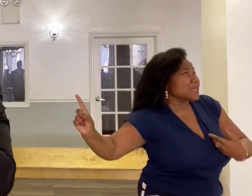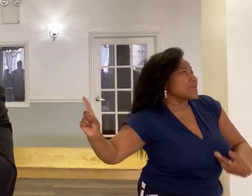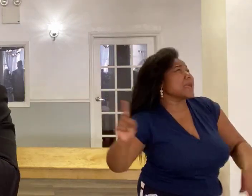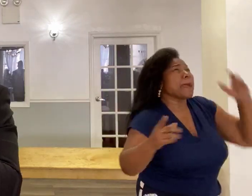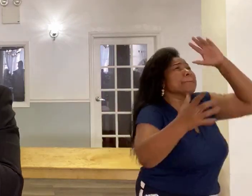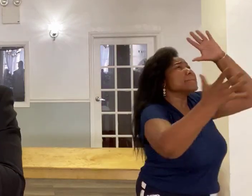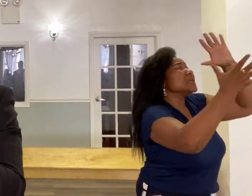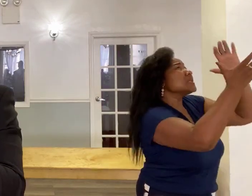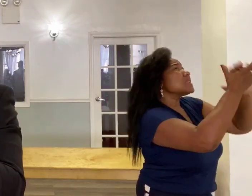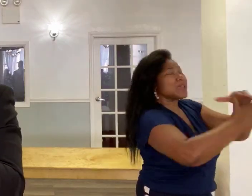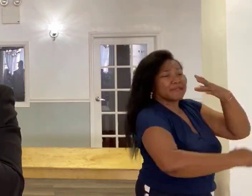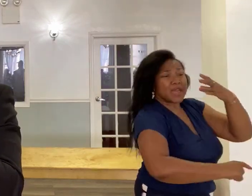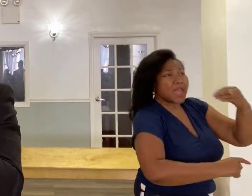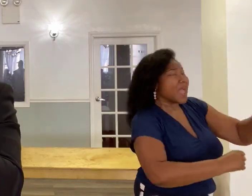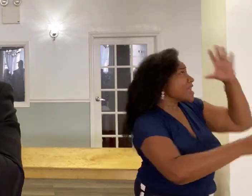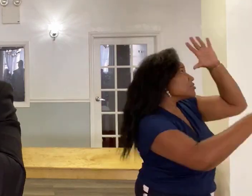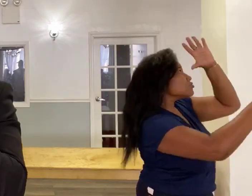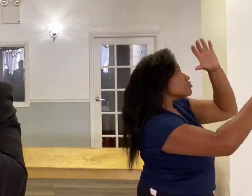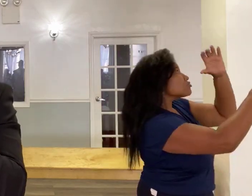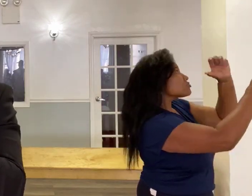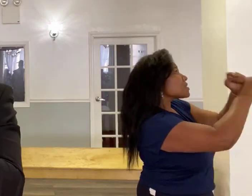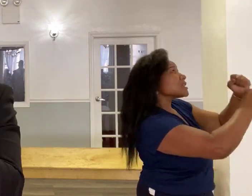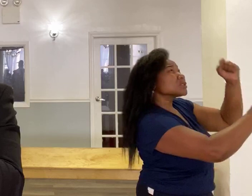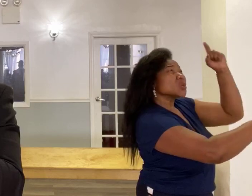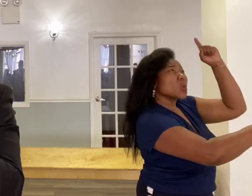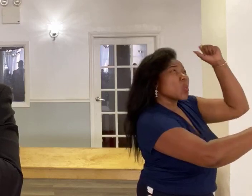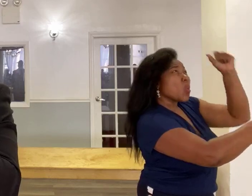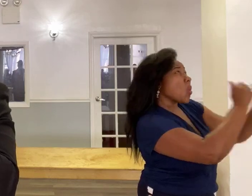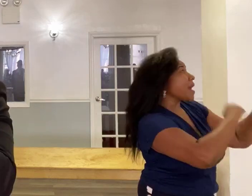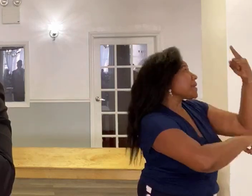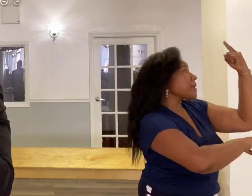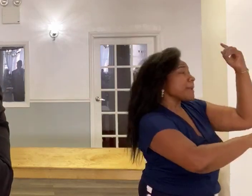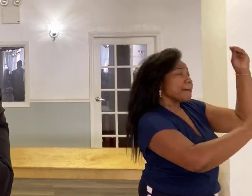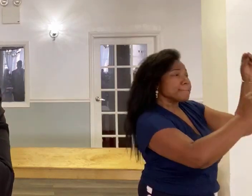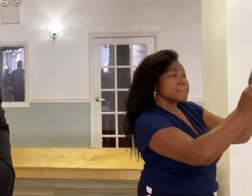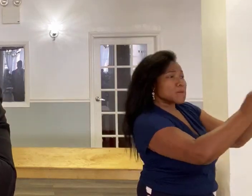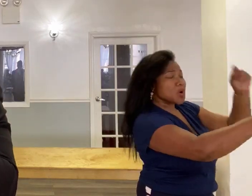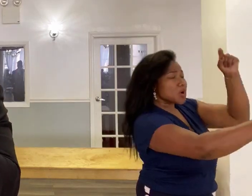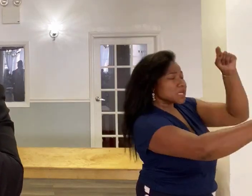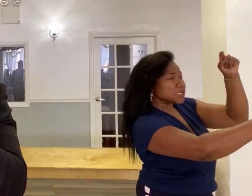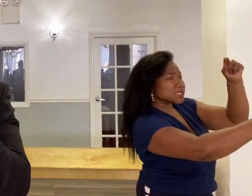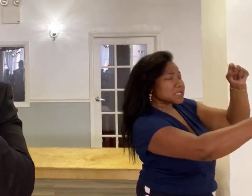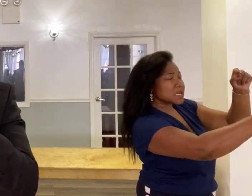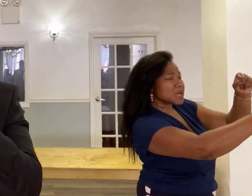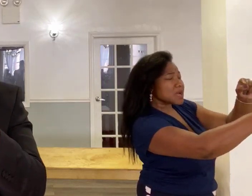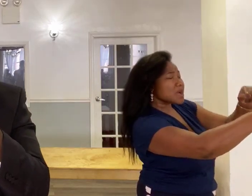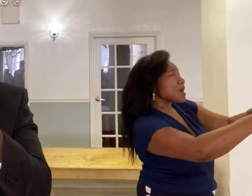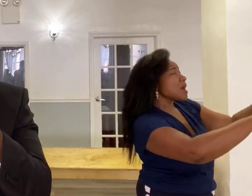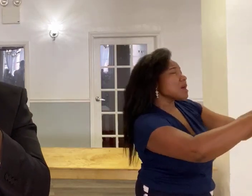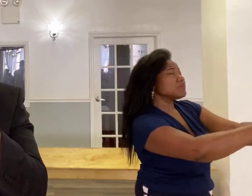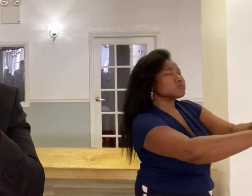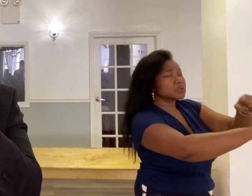believe, and trust you one more time in